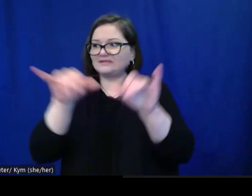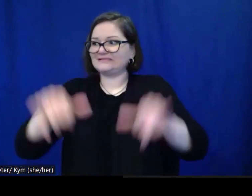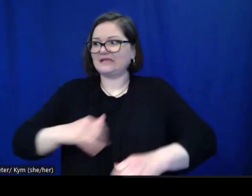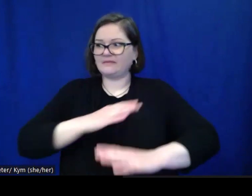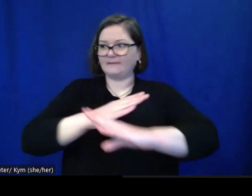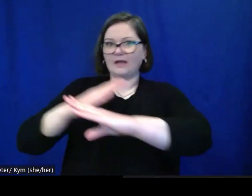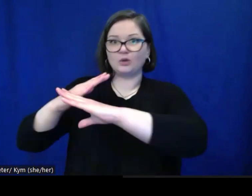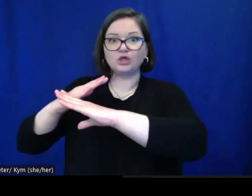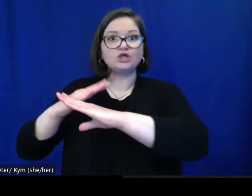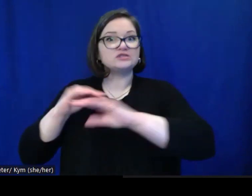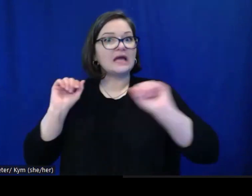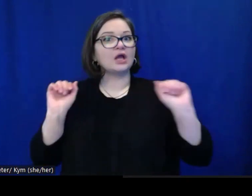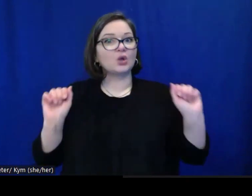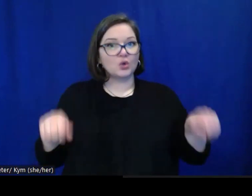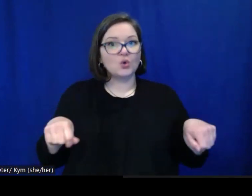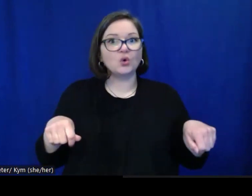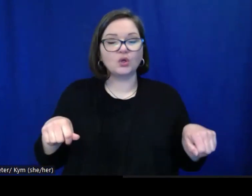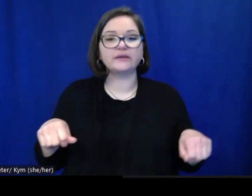be